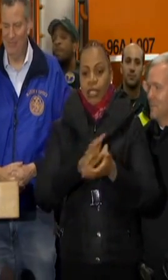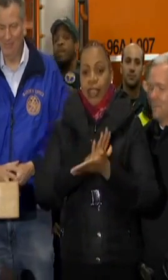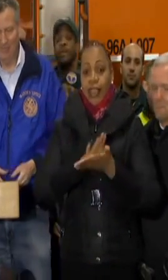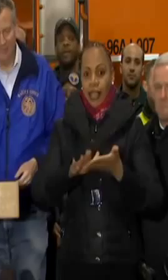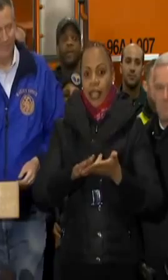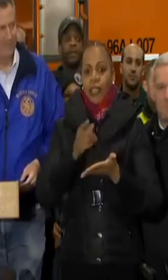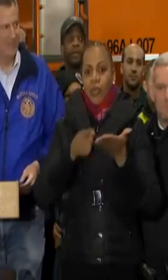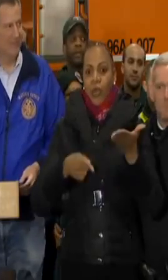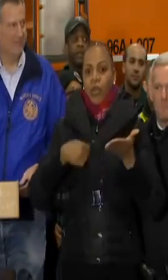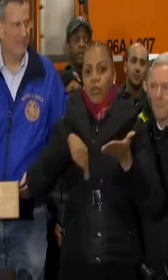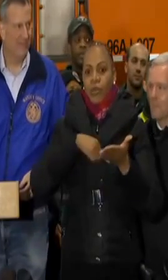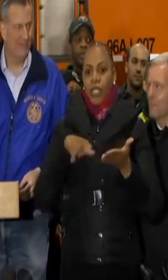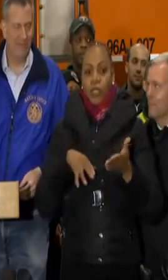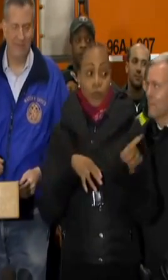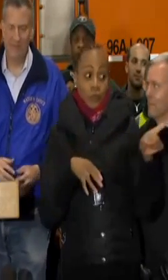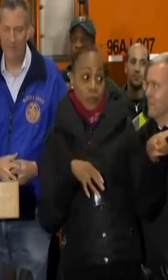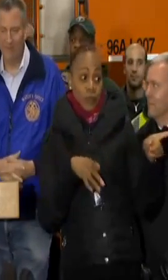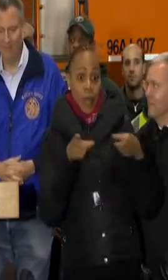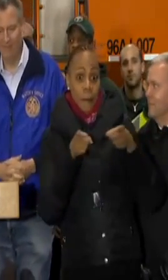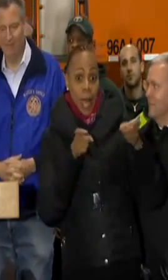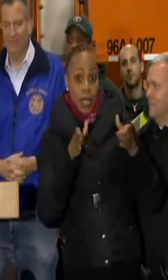do.